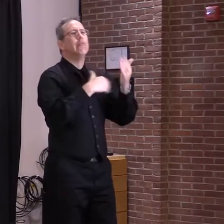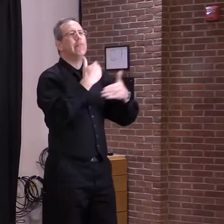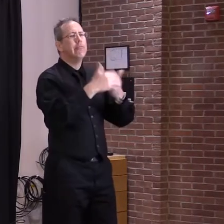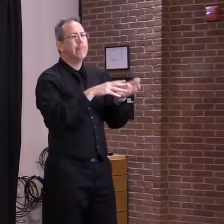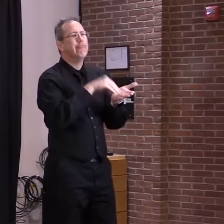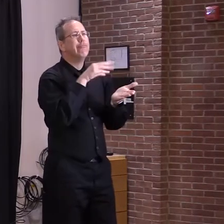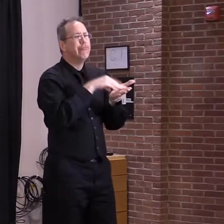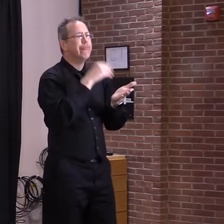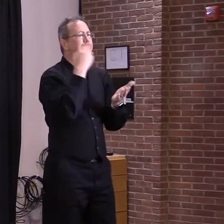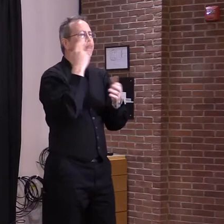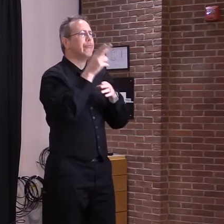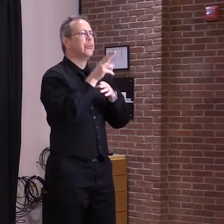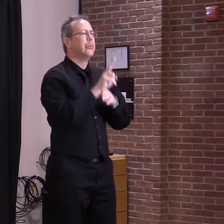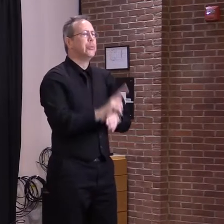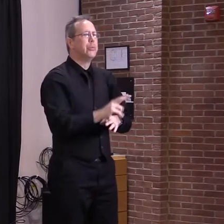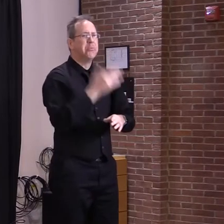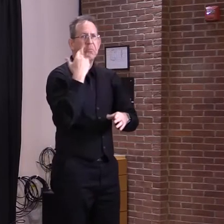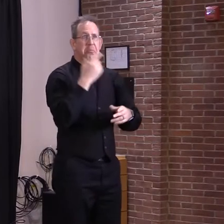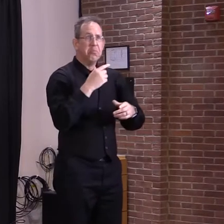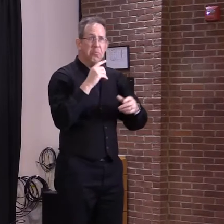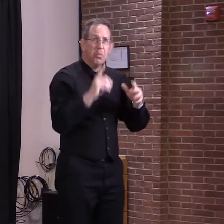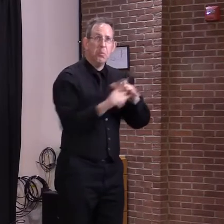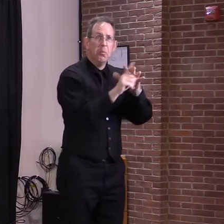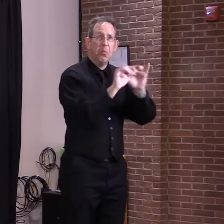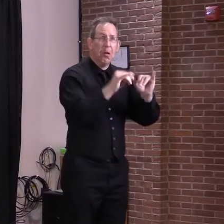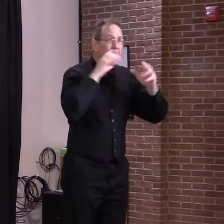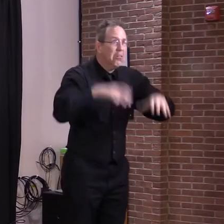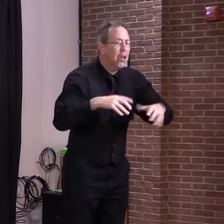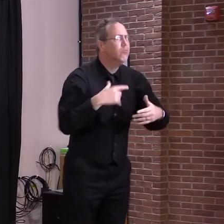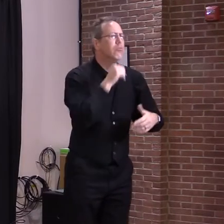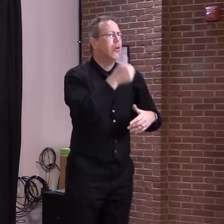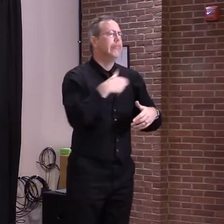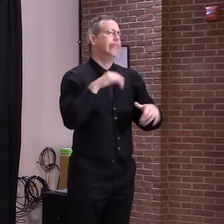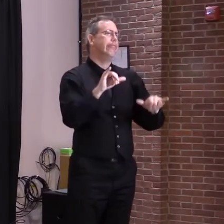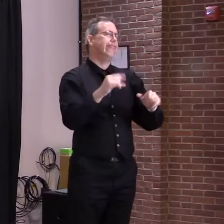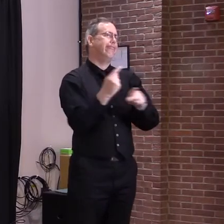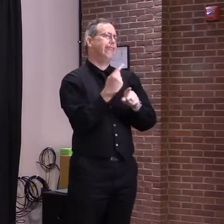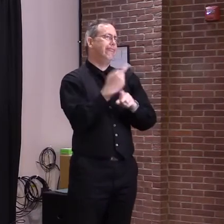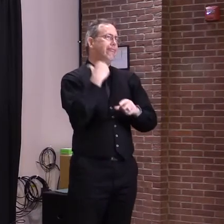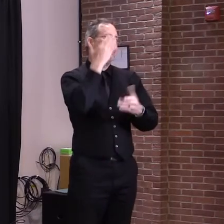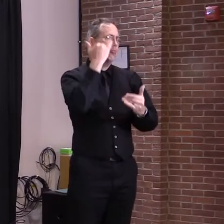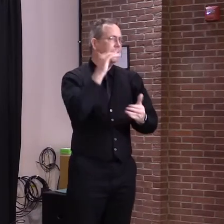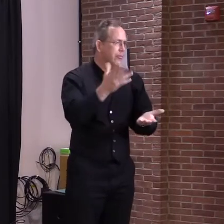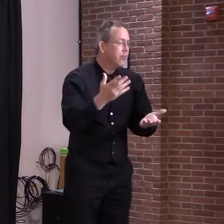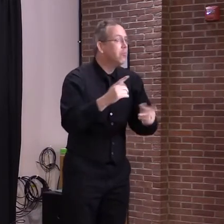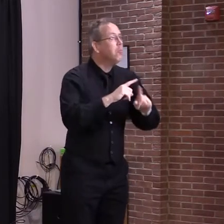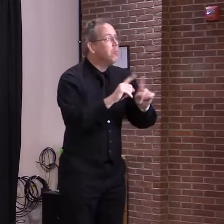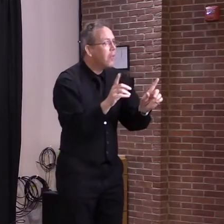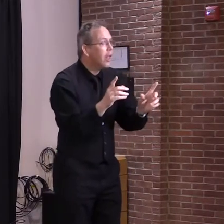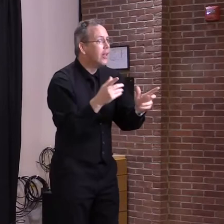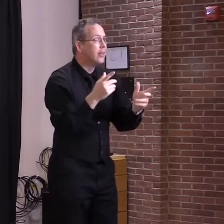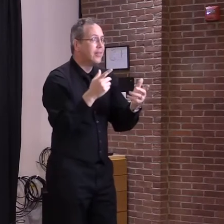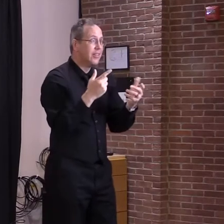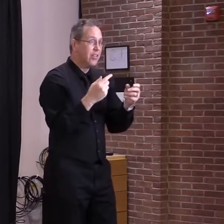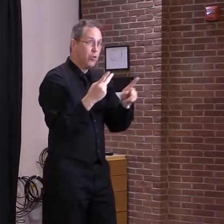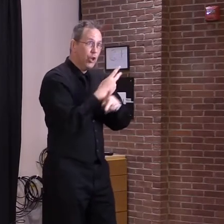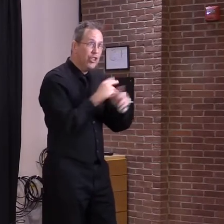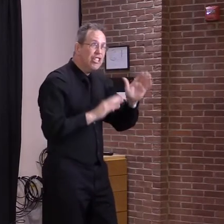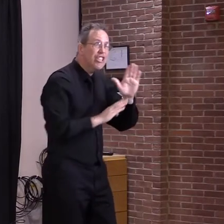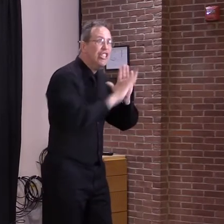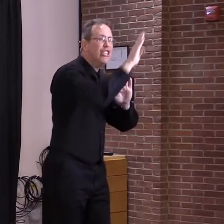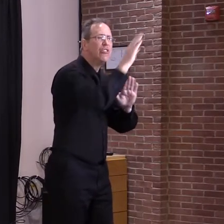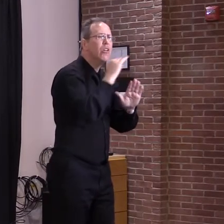any slight increase, but at the same time, it's fairly flat. So I think we're doing